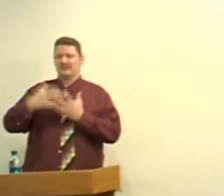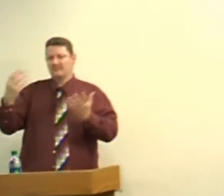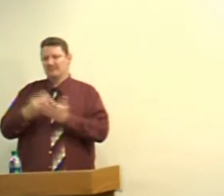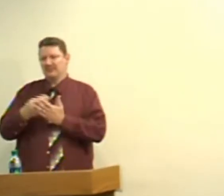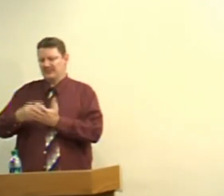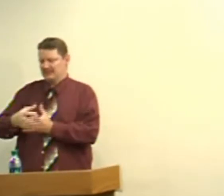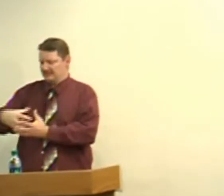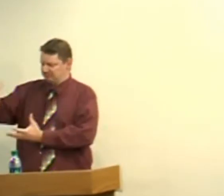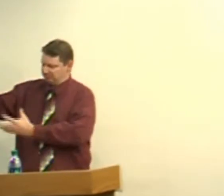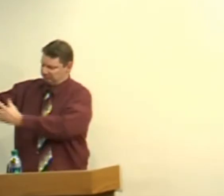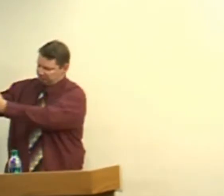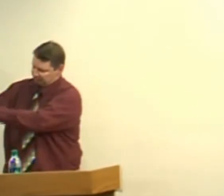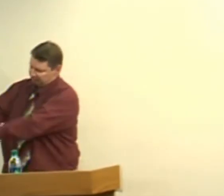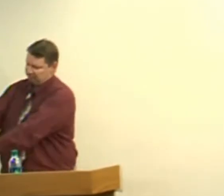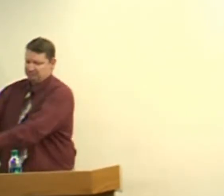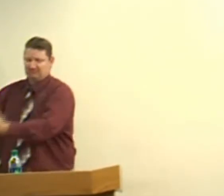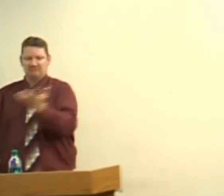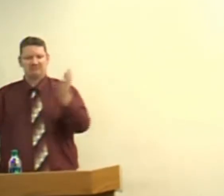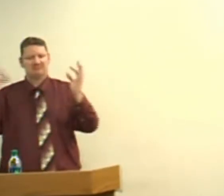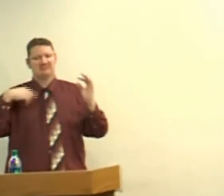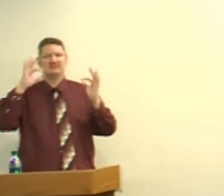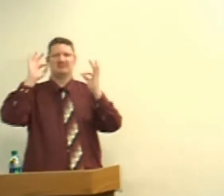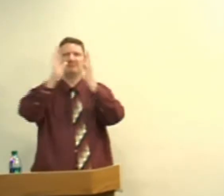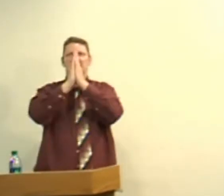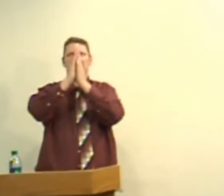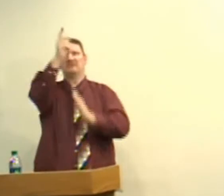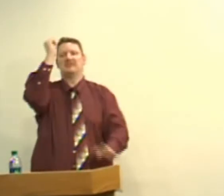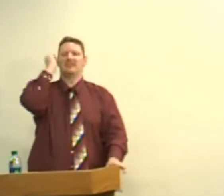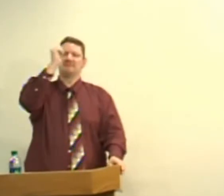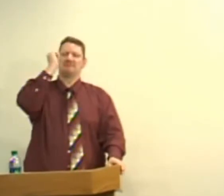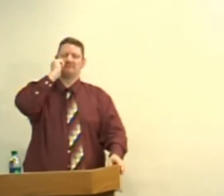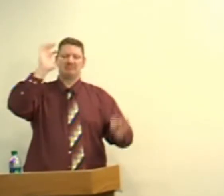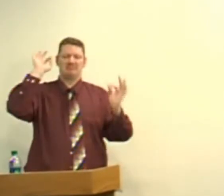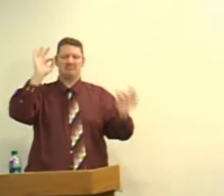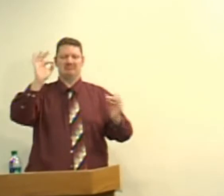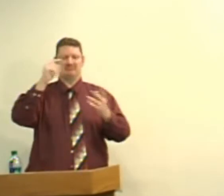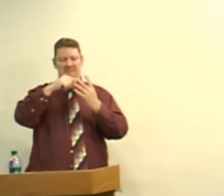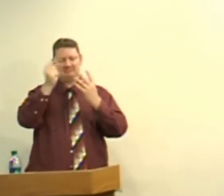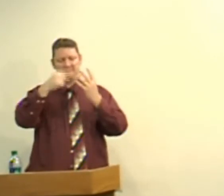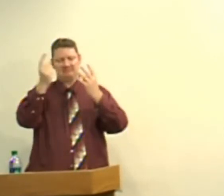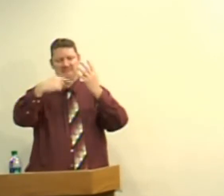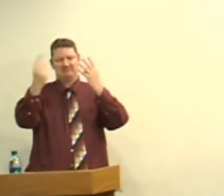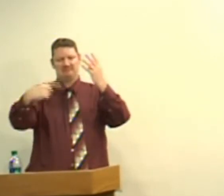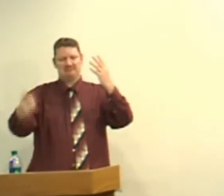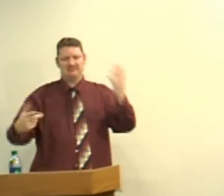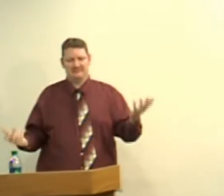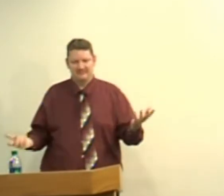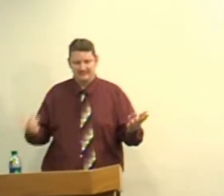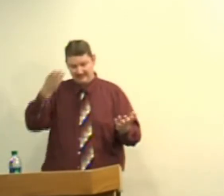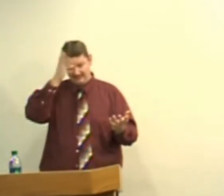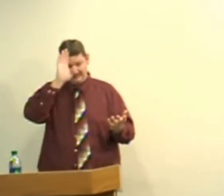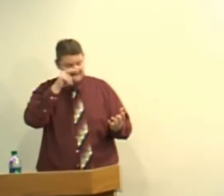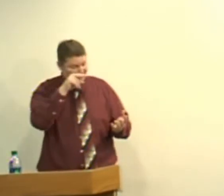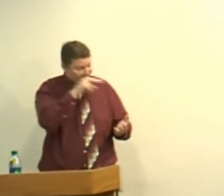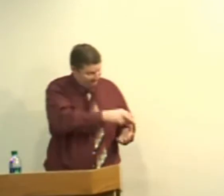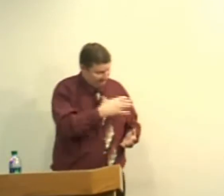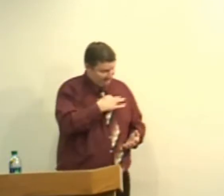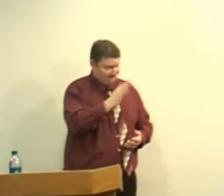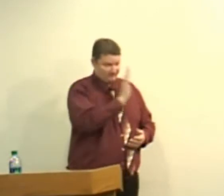the fact that he is so much better than others, and I give such a tithing, and I do this right and